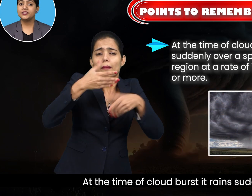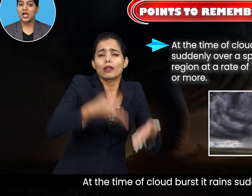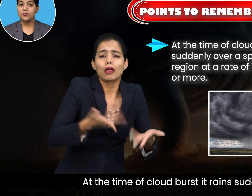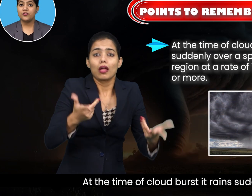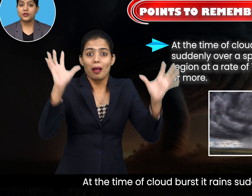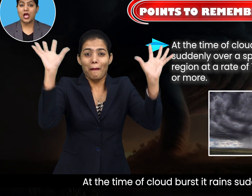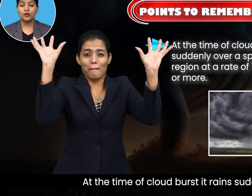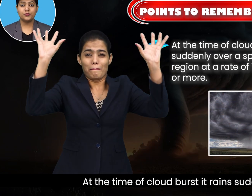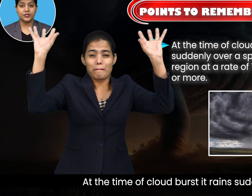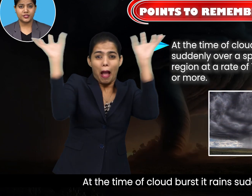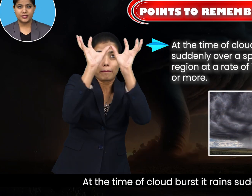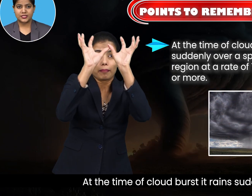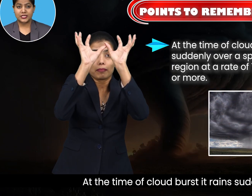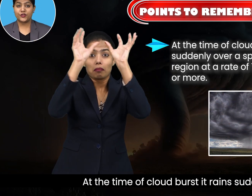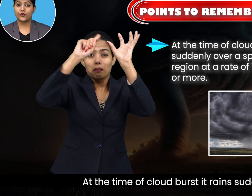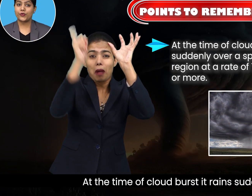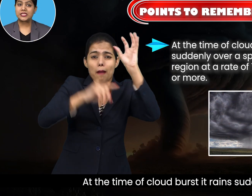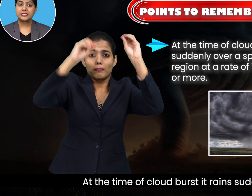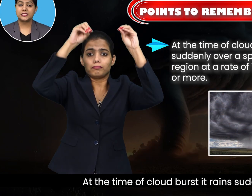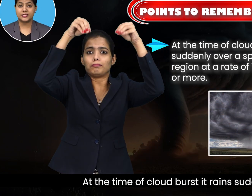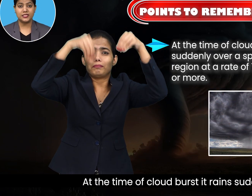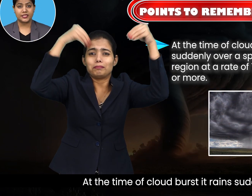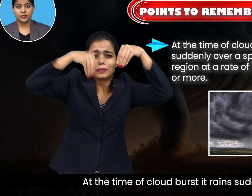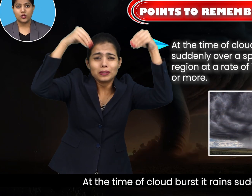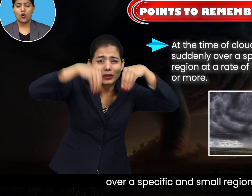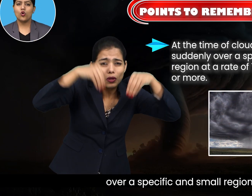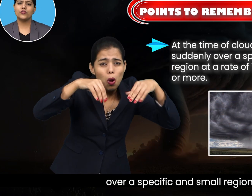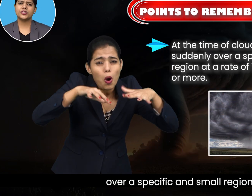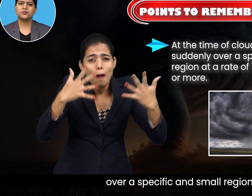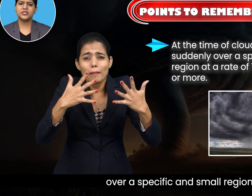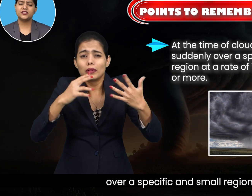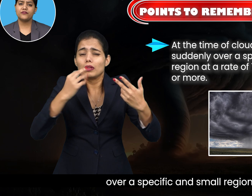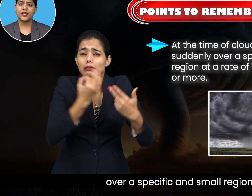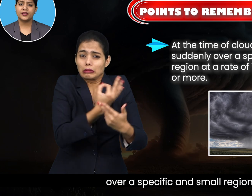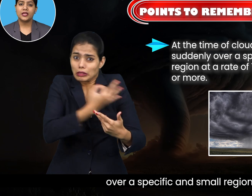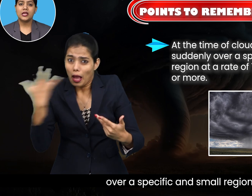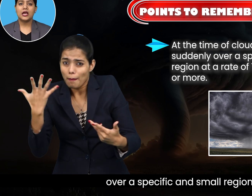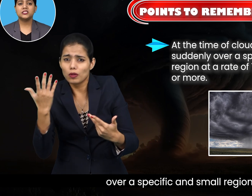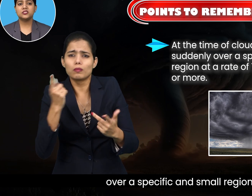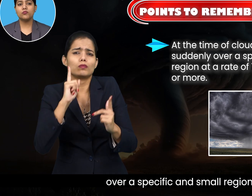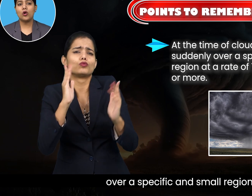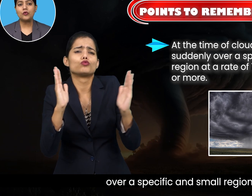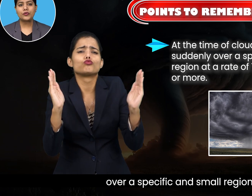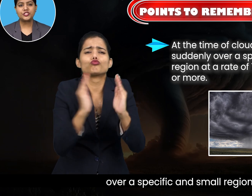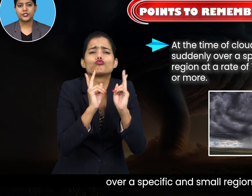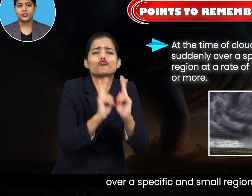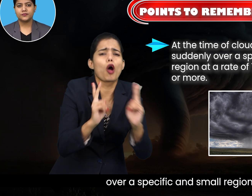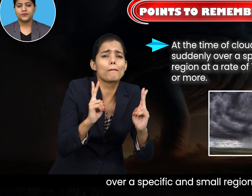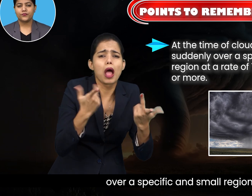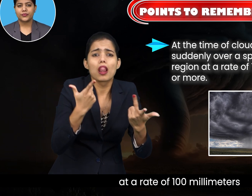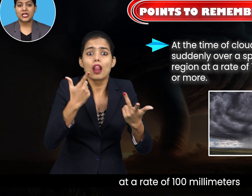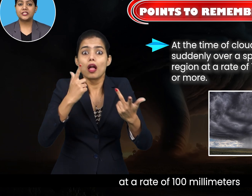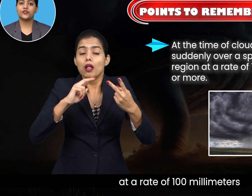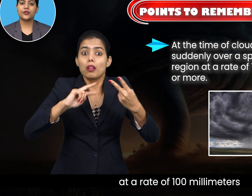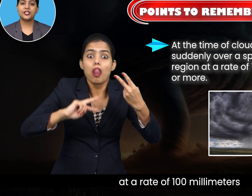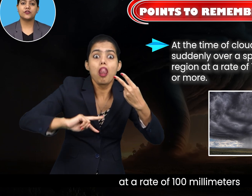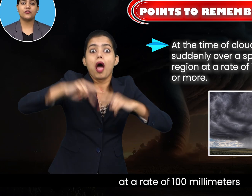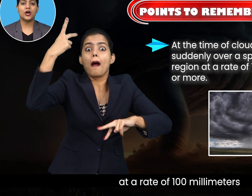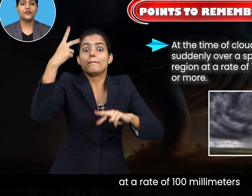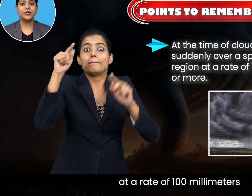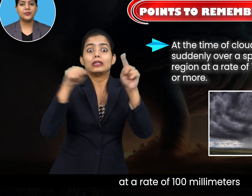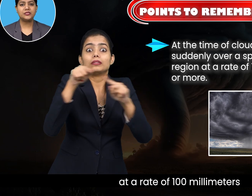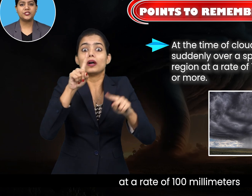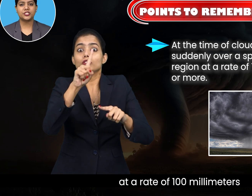At the time of cloudburst, it rains suddenly over a specific and small region at a rate